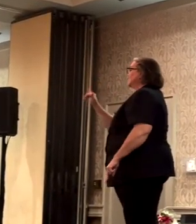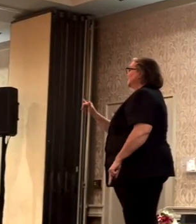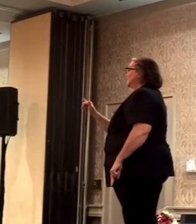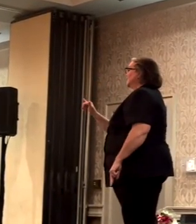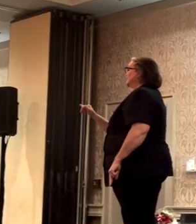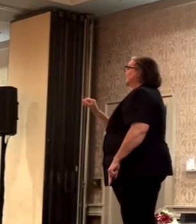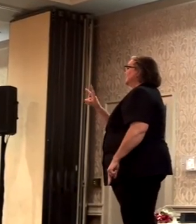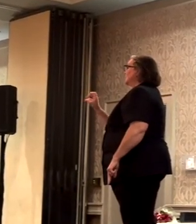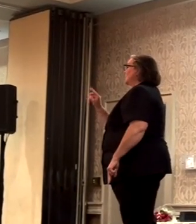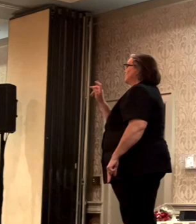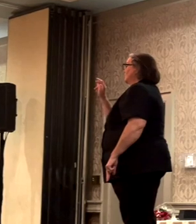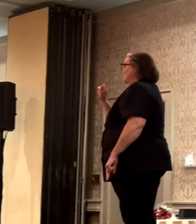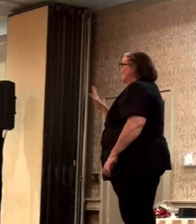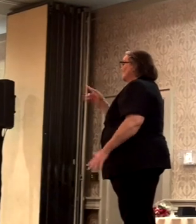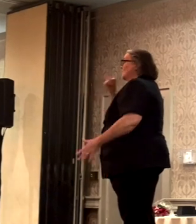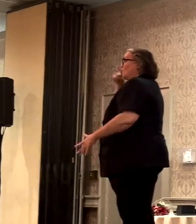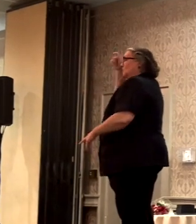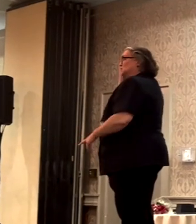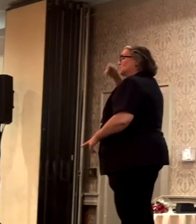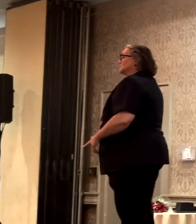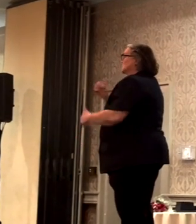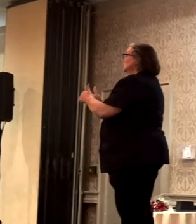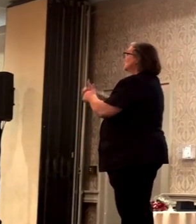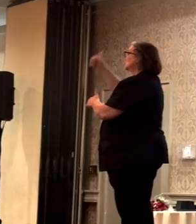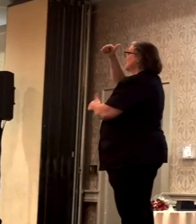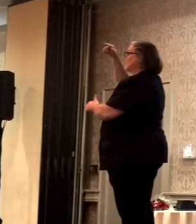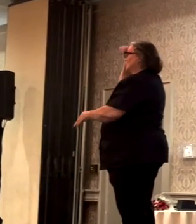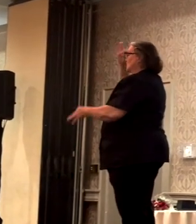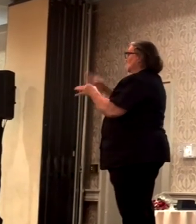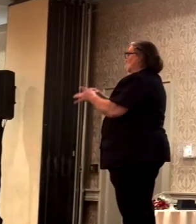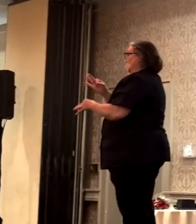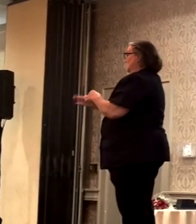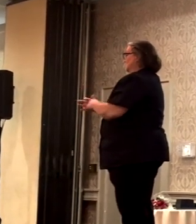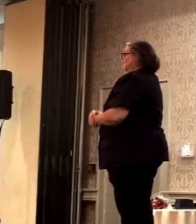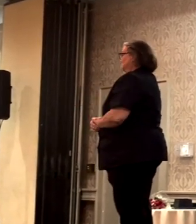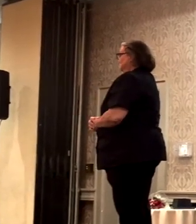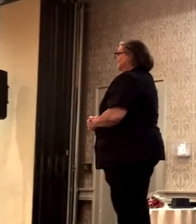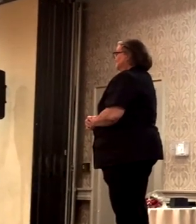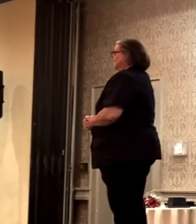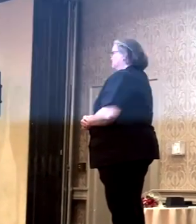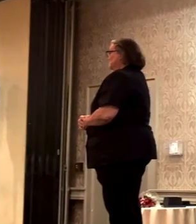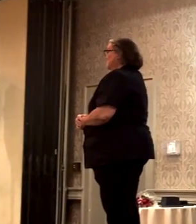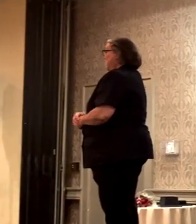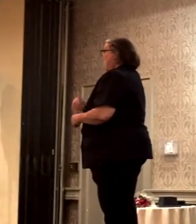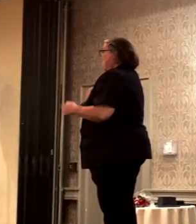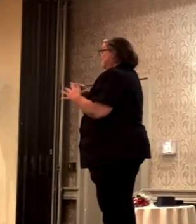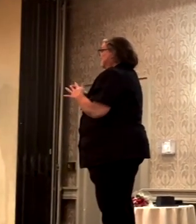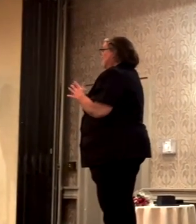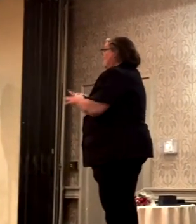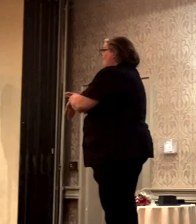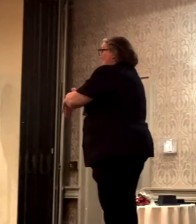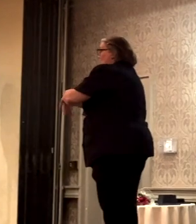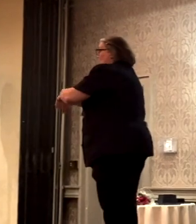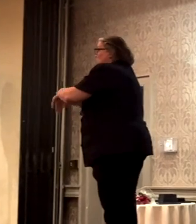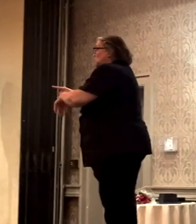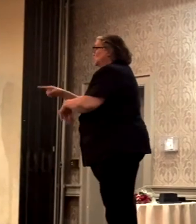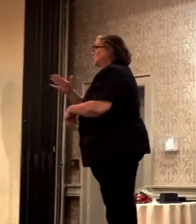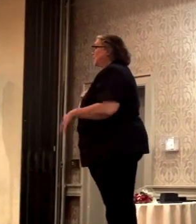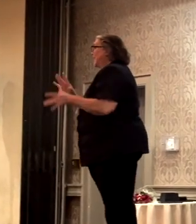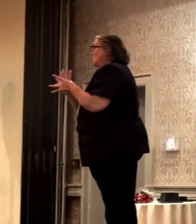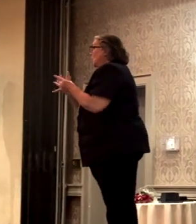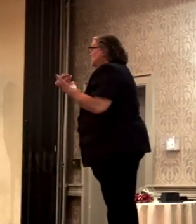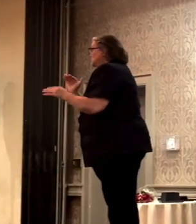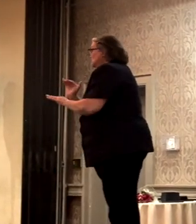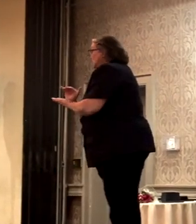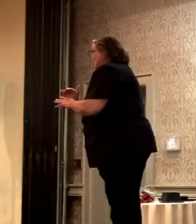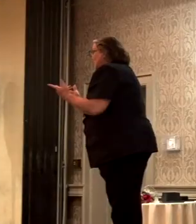Vogel as a Justice of the Superior Court. I begin by cautioning you that my comments this